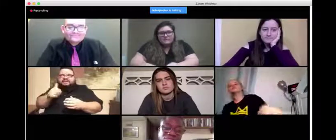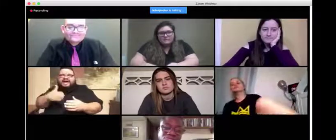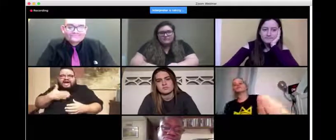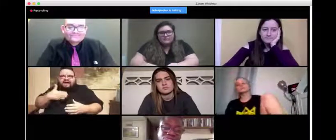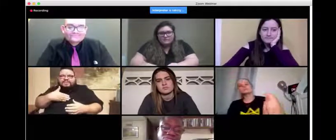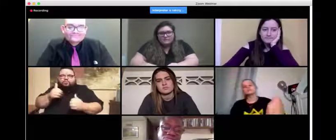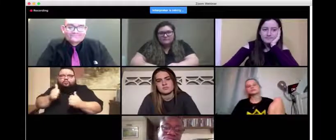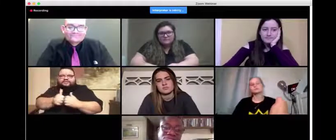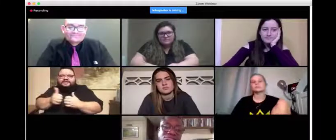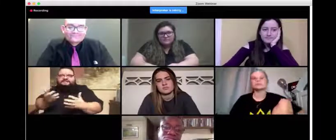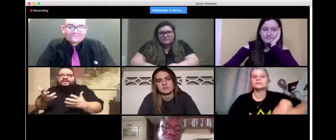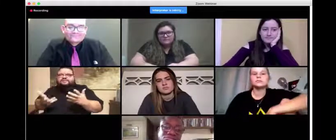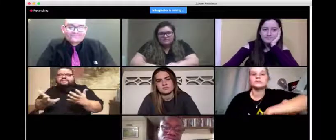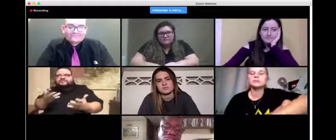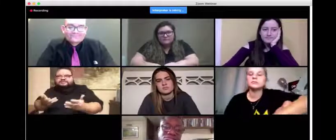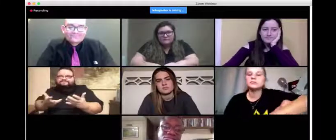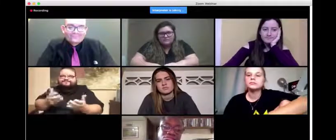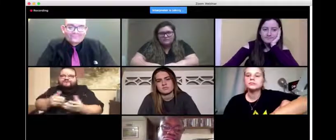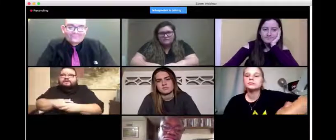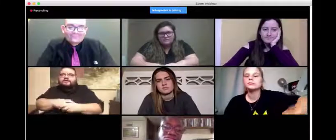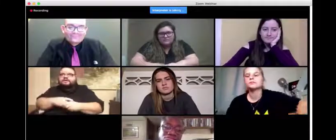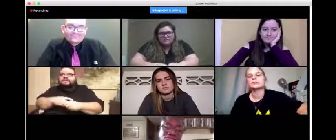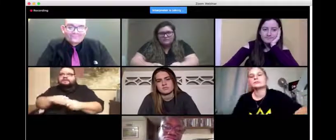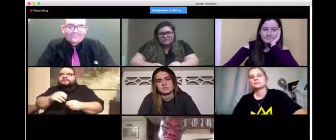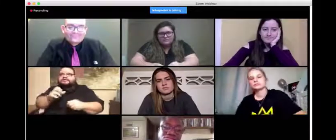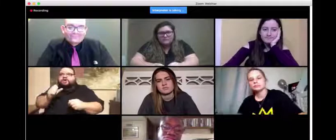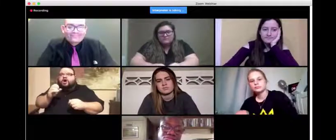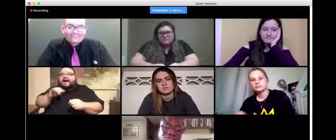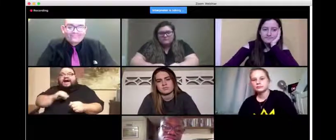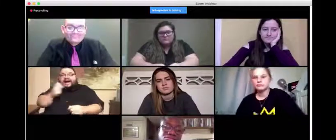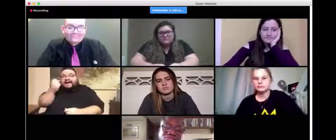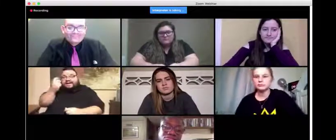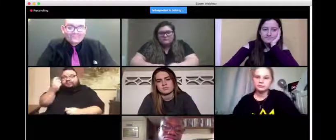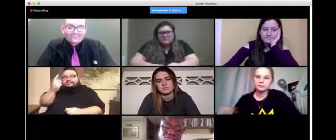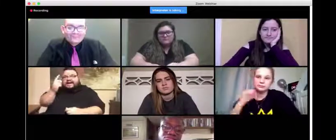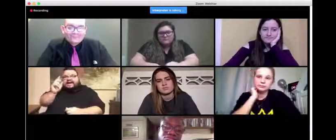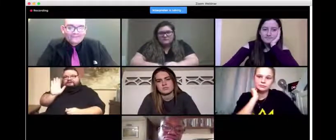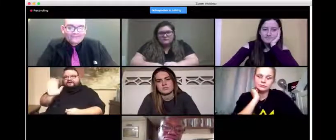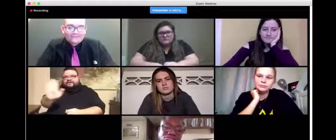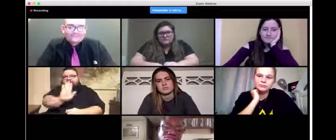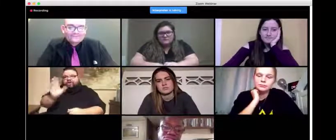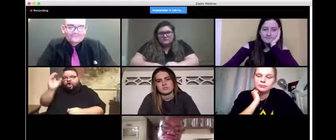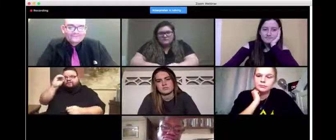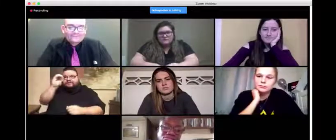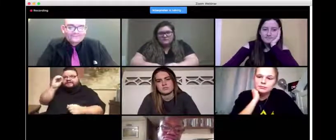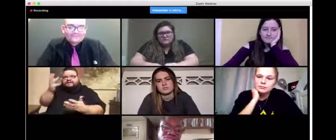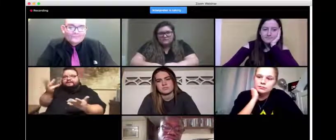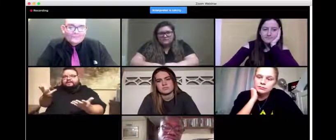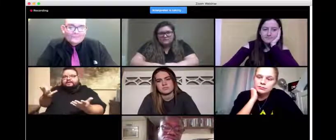from my understanding, their opinion is, I mean, I do understand their opinion, but you can't please everyone.